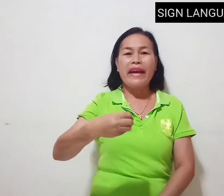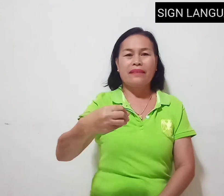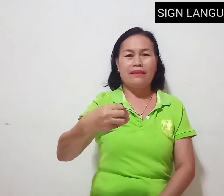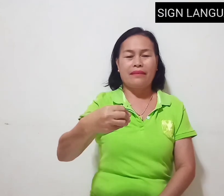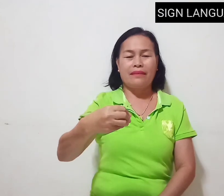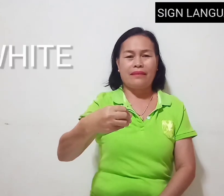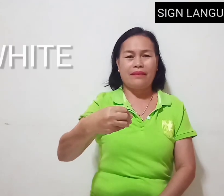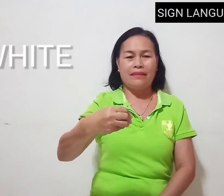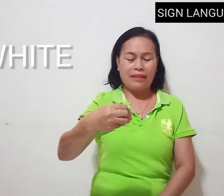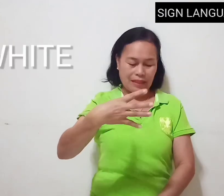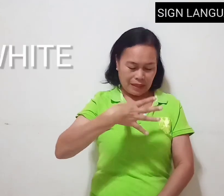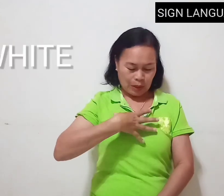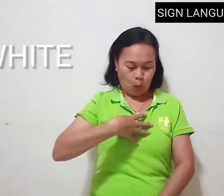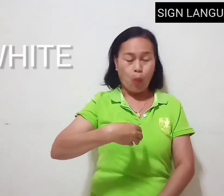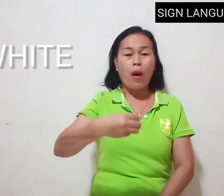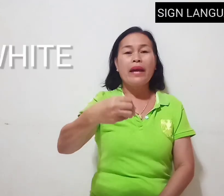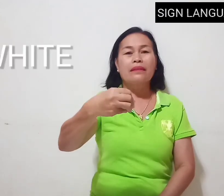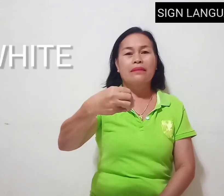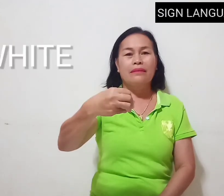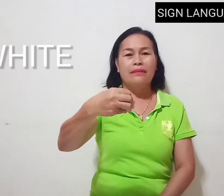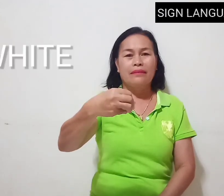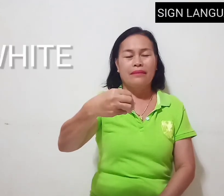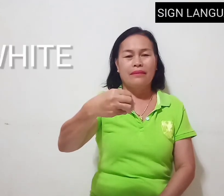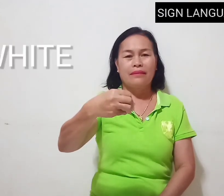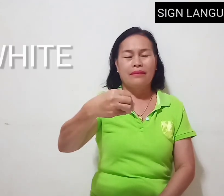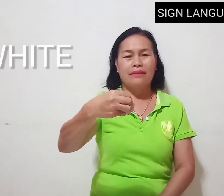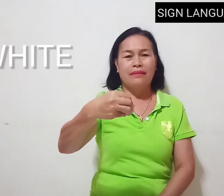White. This is white.